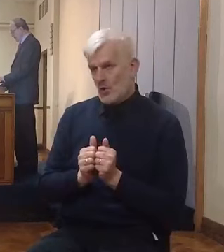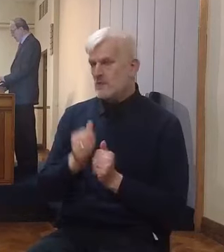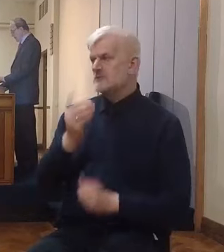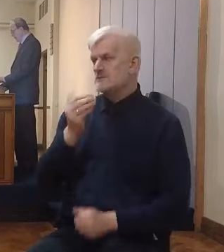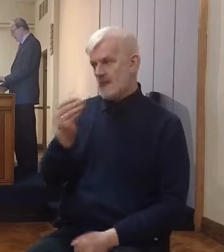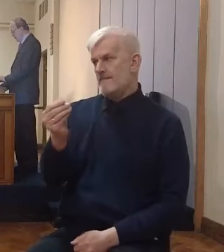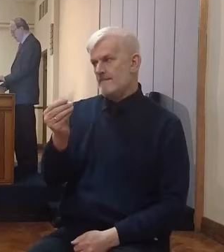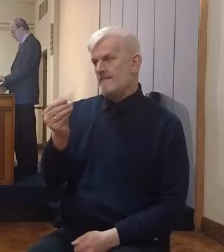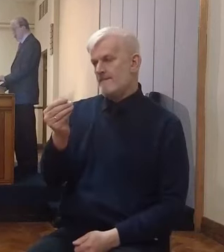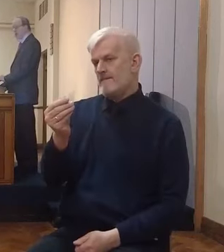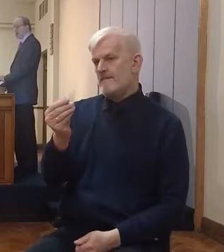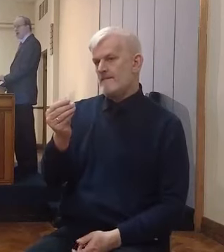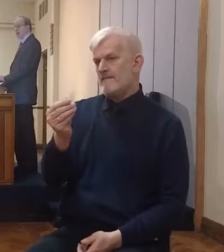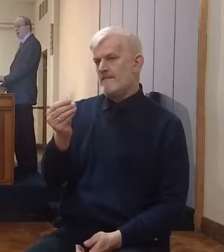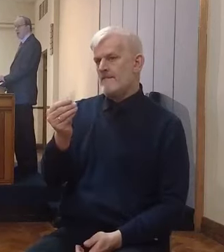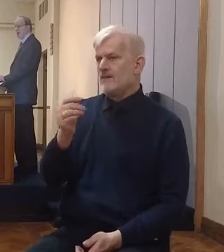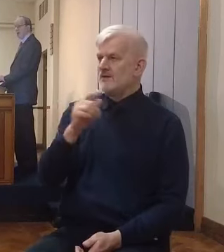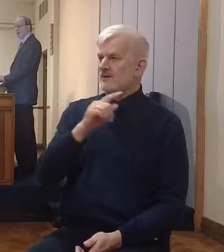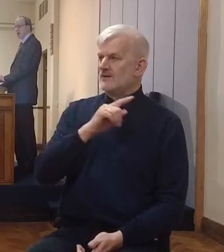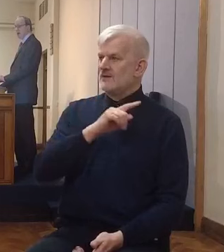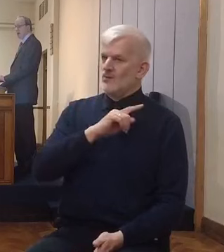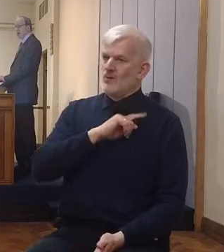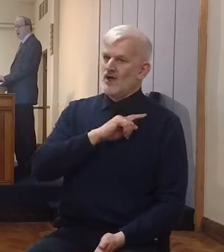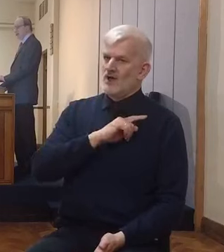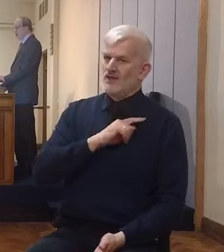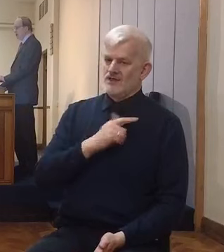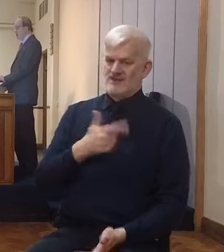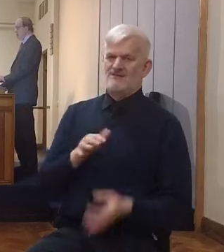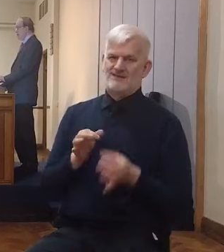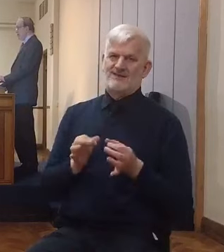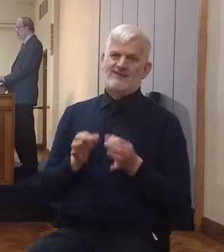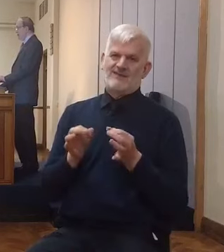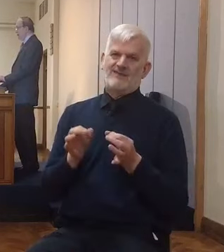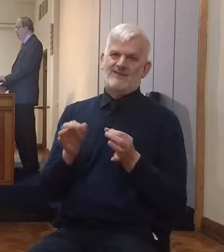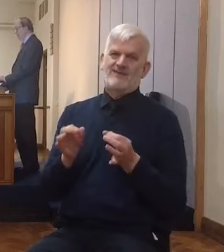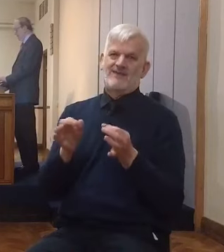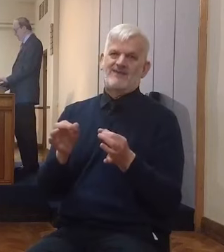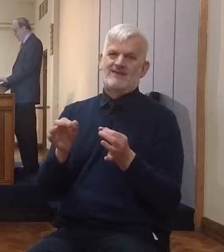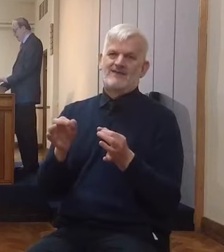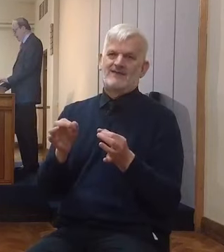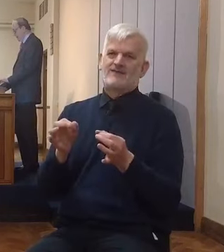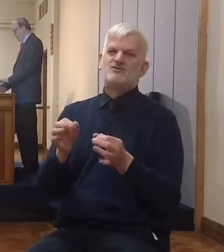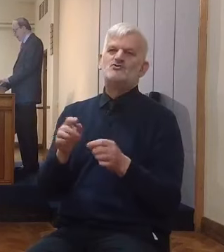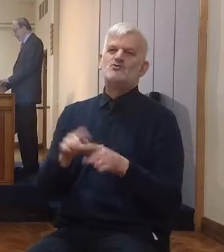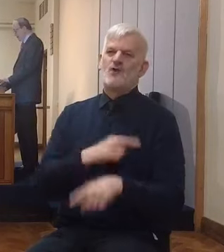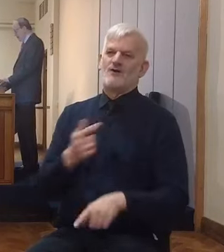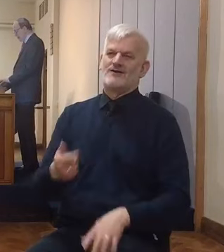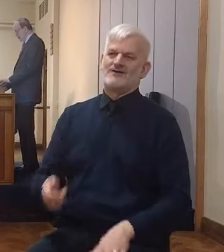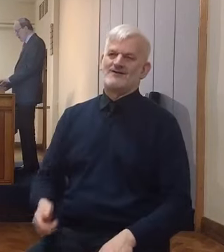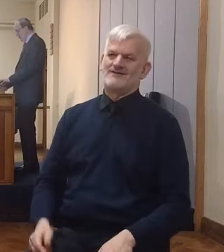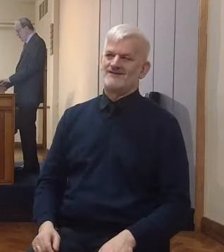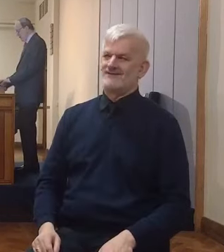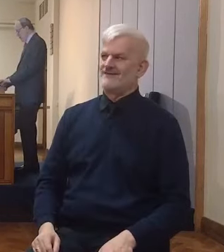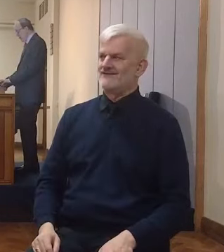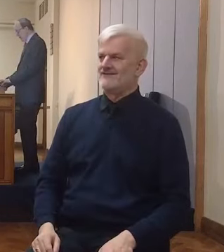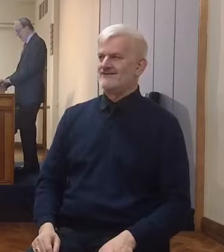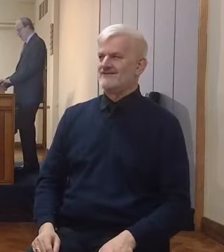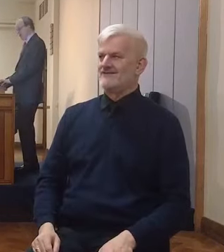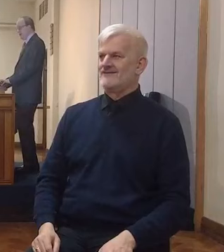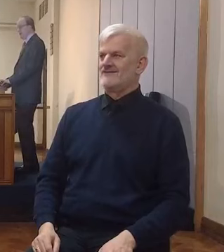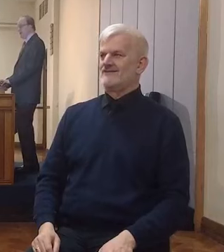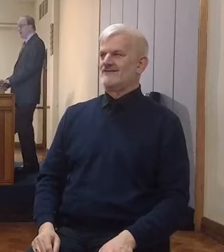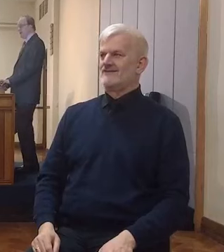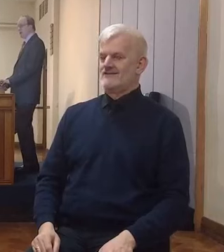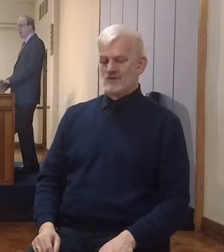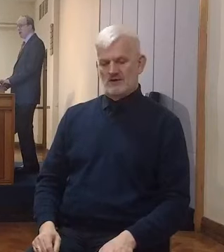and that's probably because he took so long. There was a long delay before the north